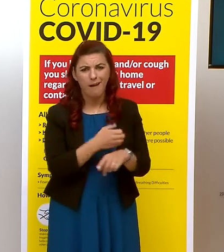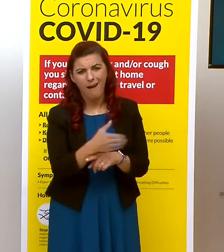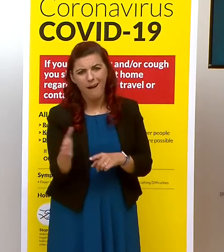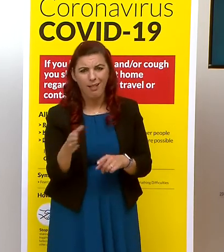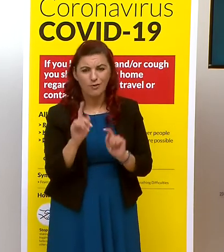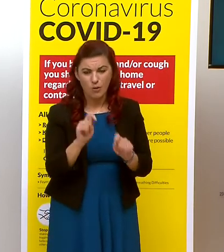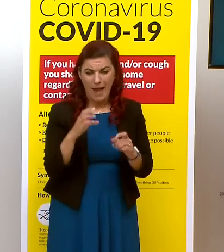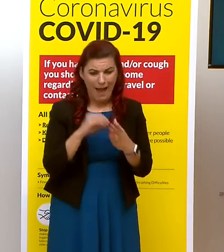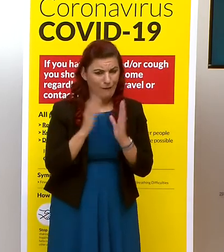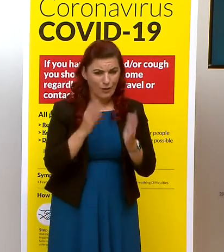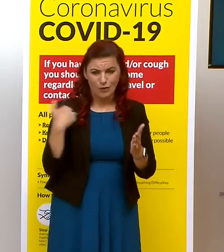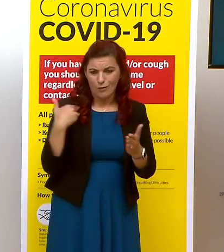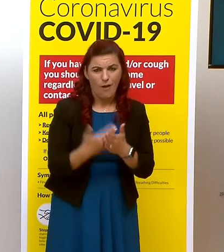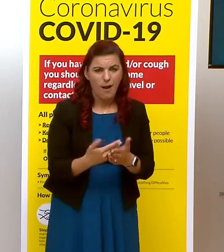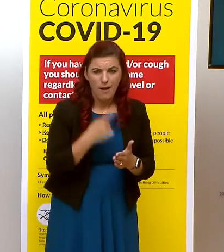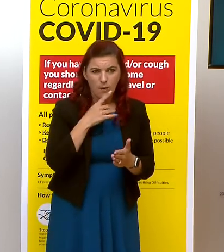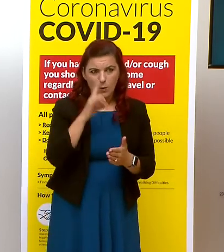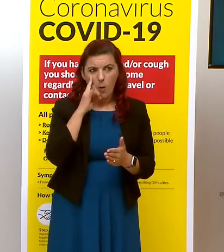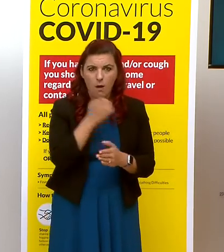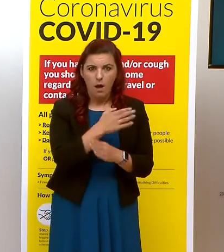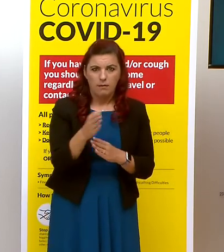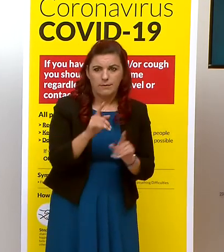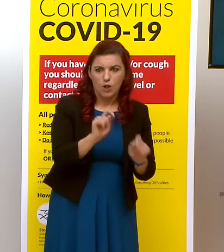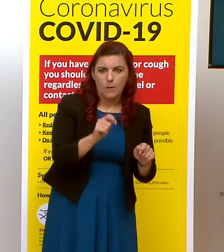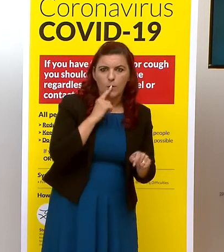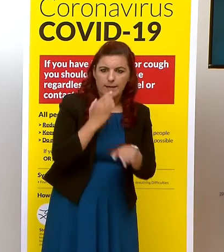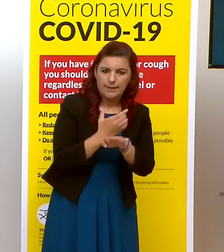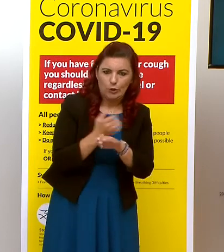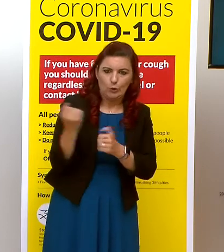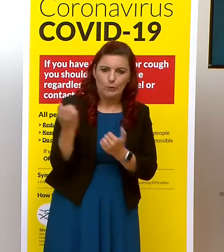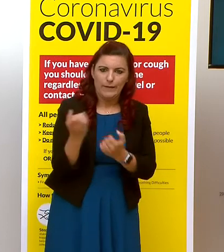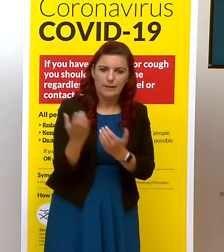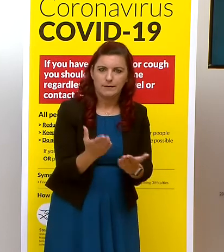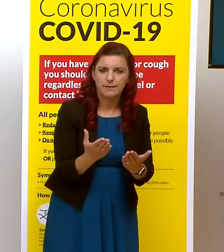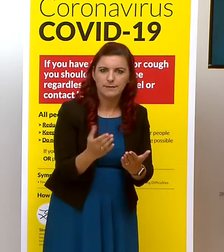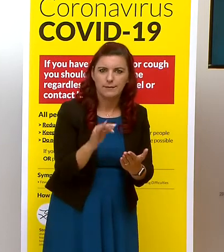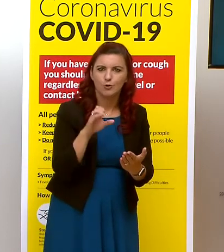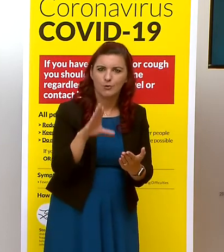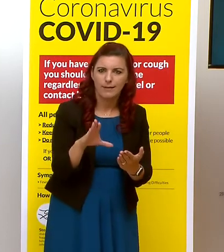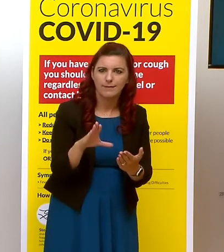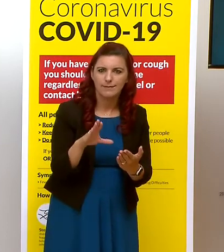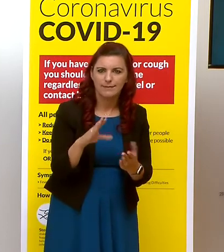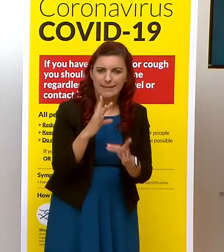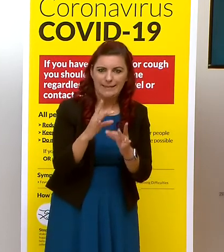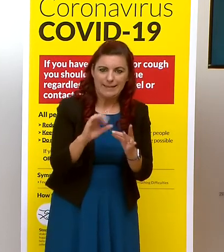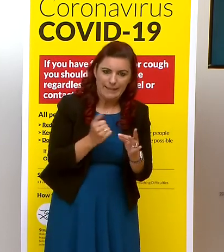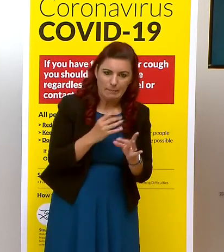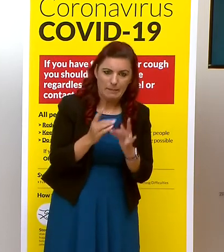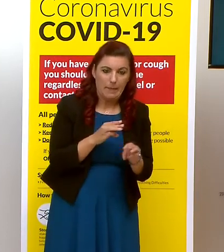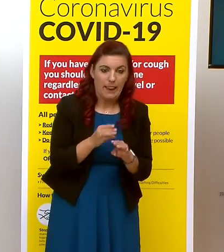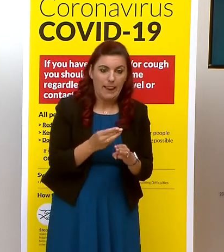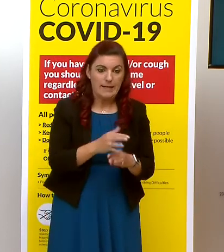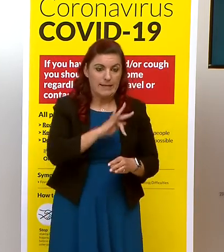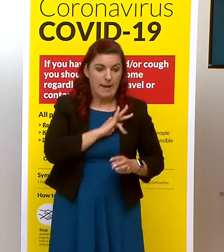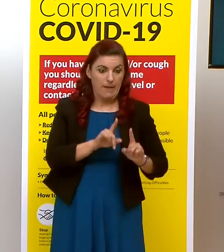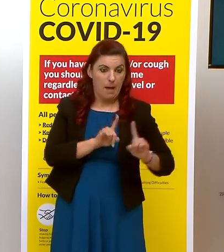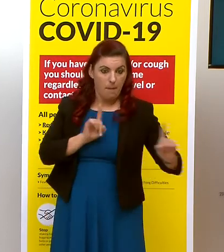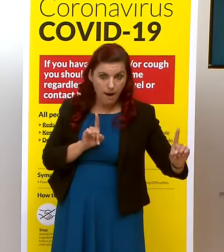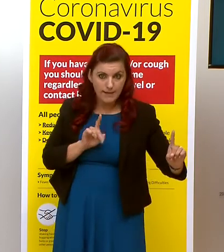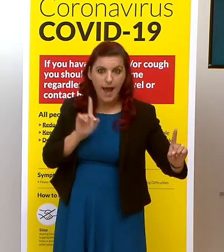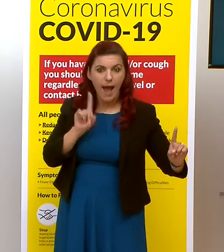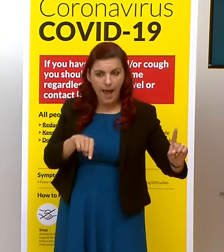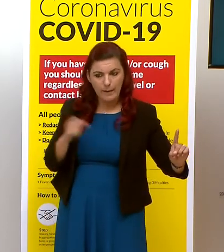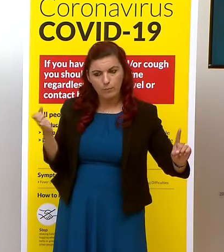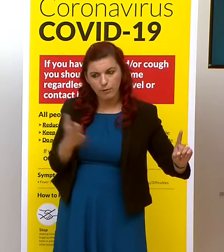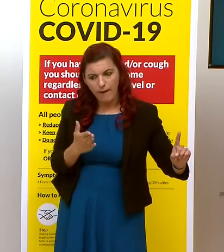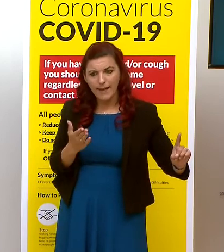been since as we gradually reopen society, to keep people safely apart, and also to provide